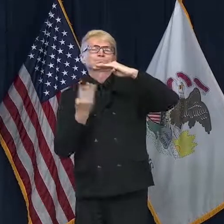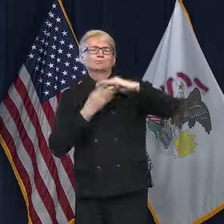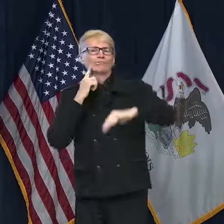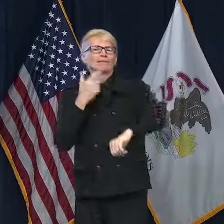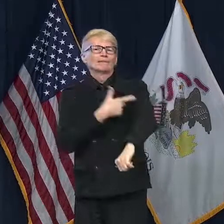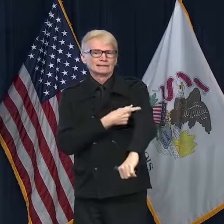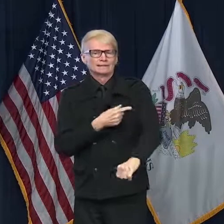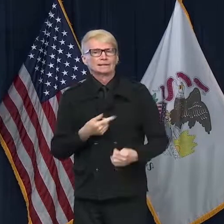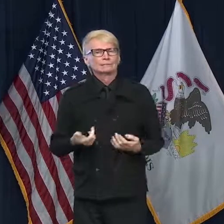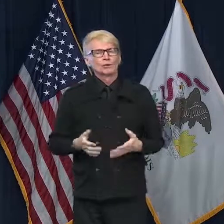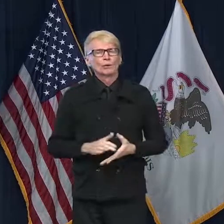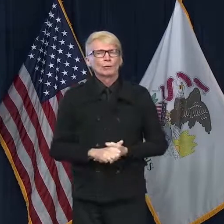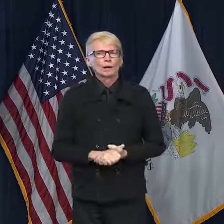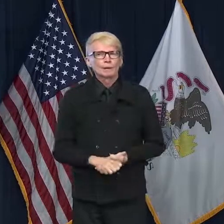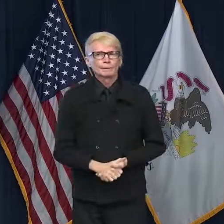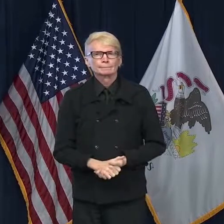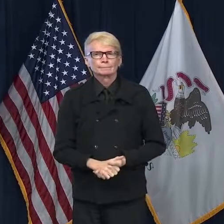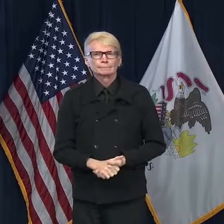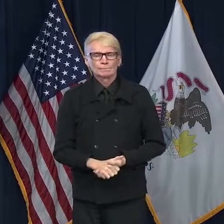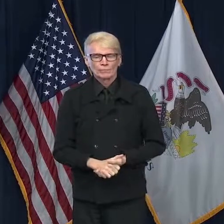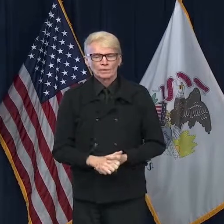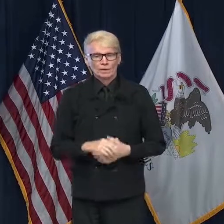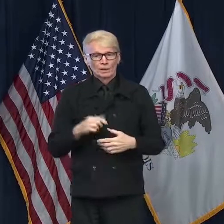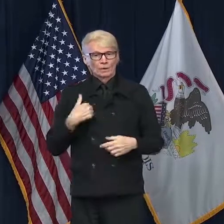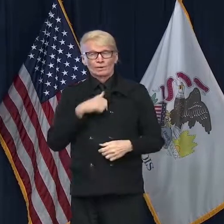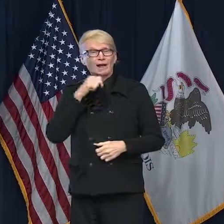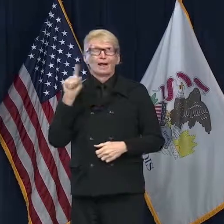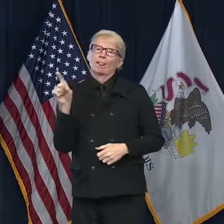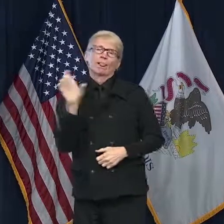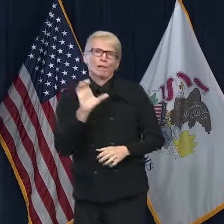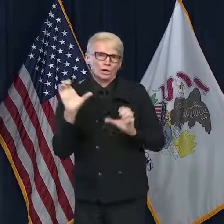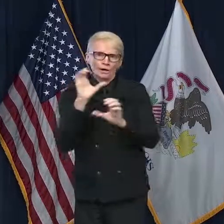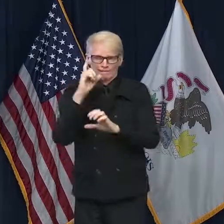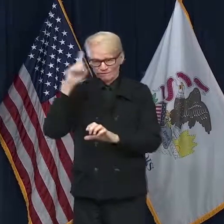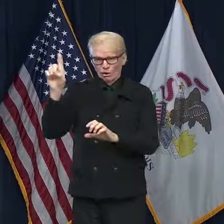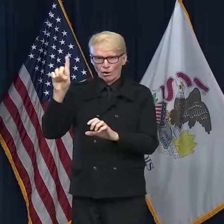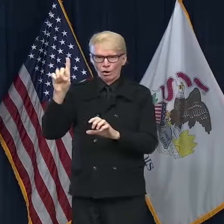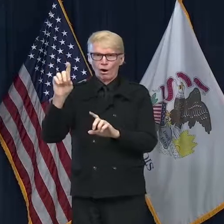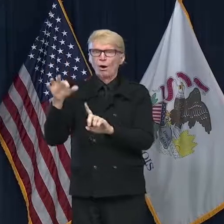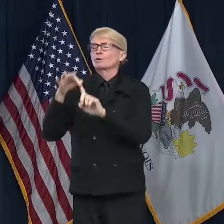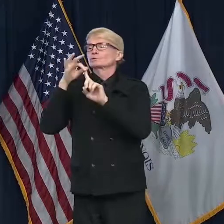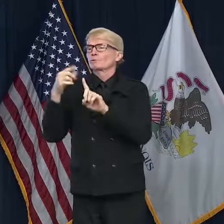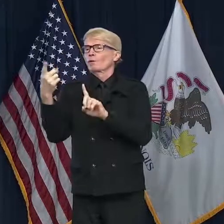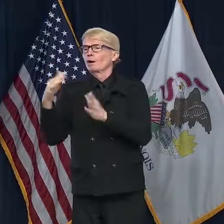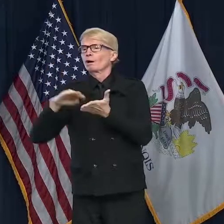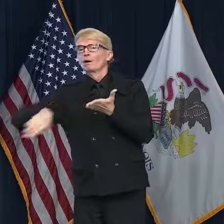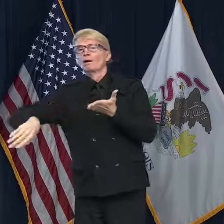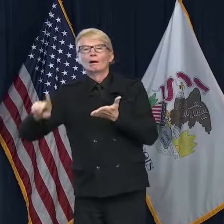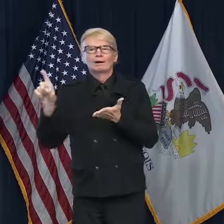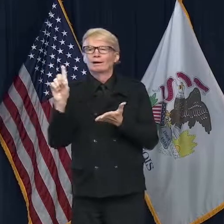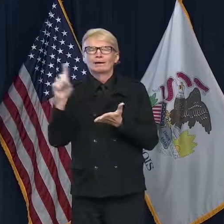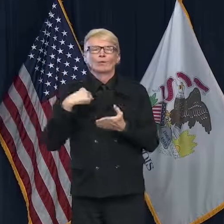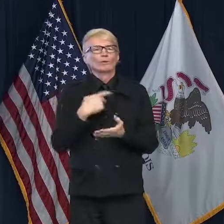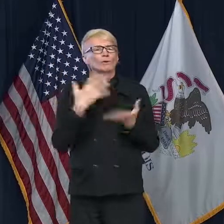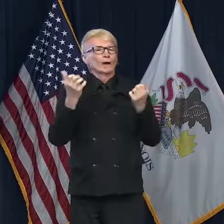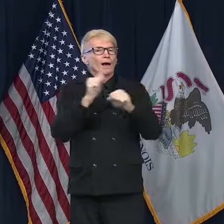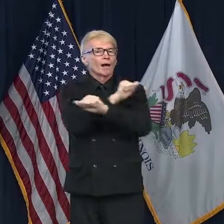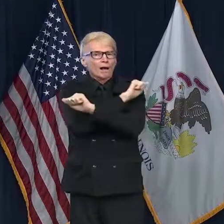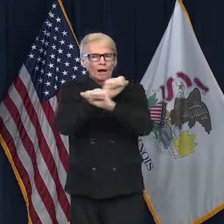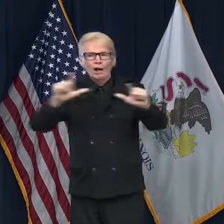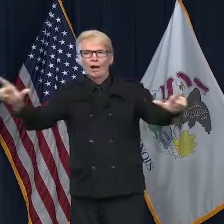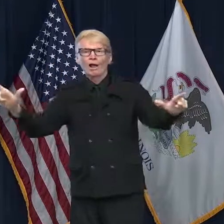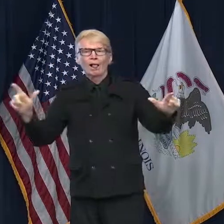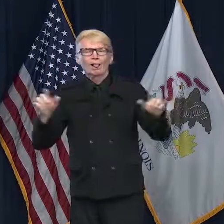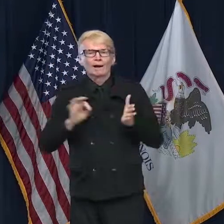we can't work towards the exception. We're working for the greater good, for the masses, and I think for the most part, things